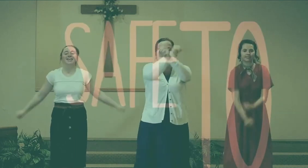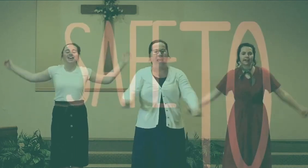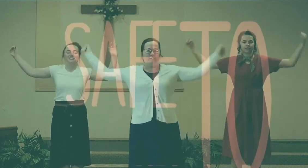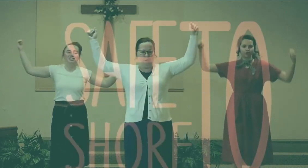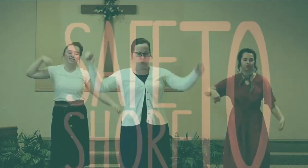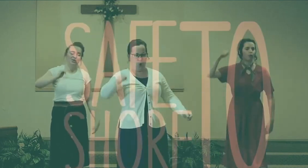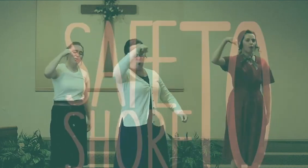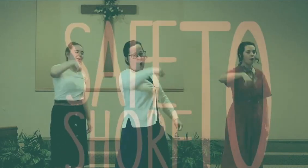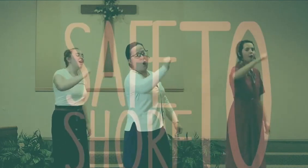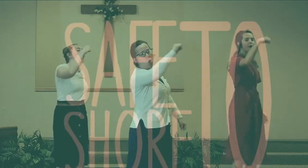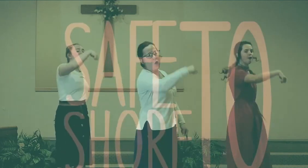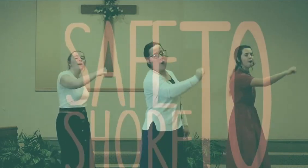To shore,